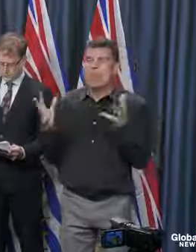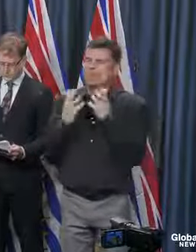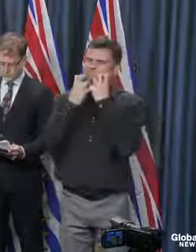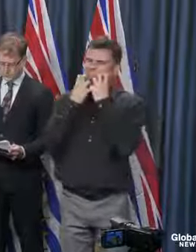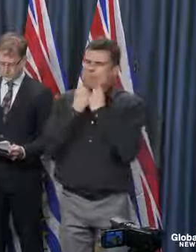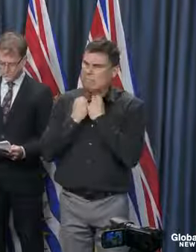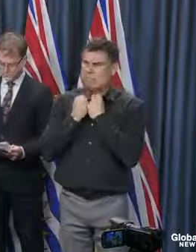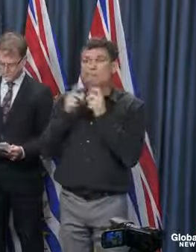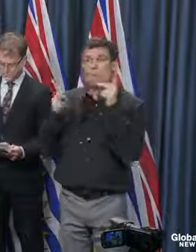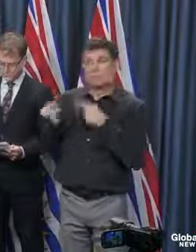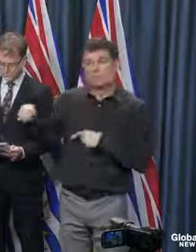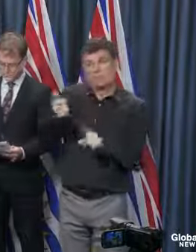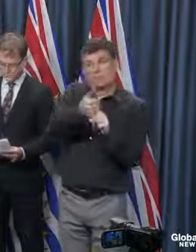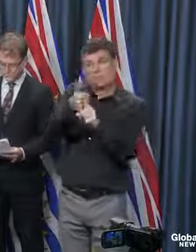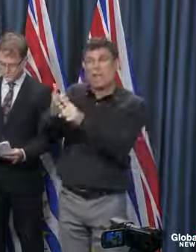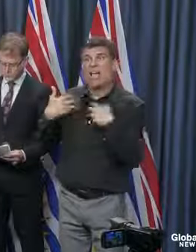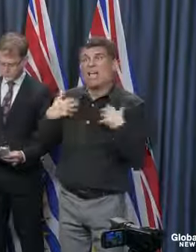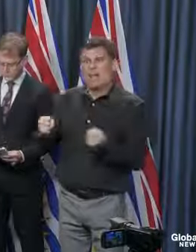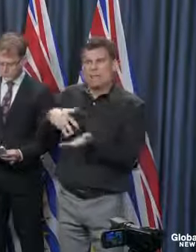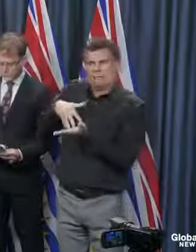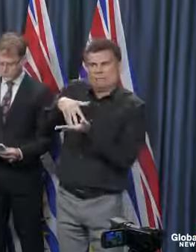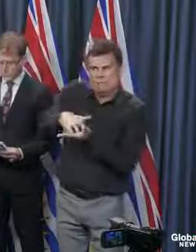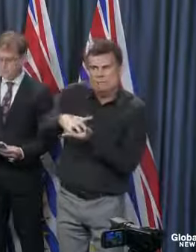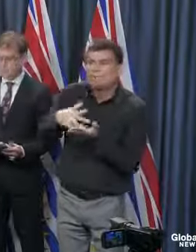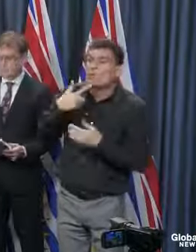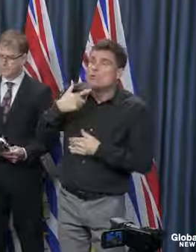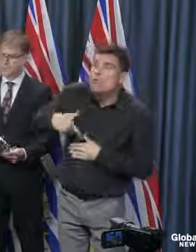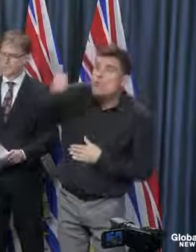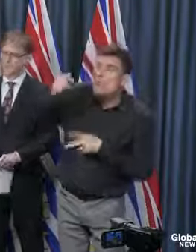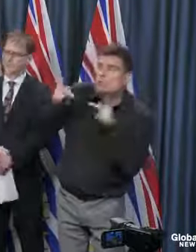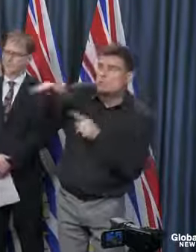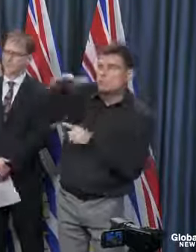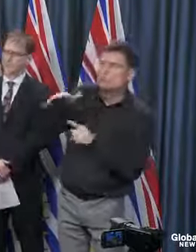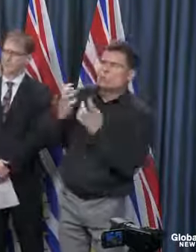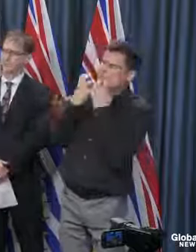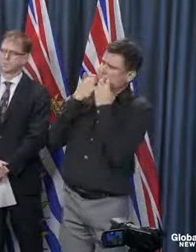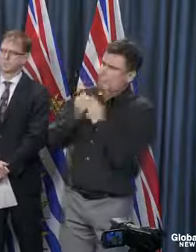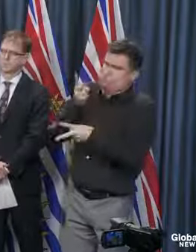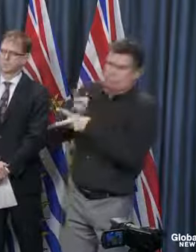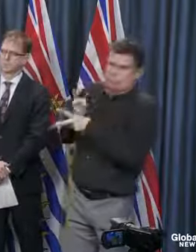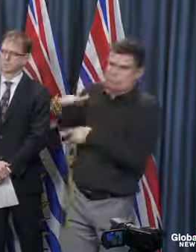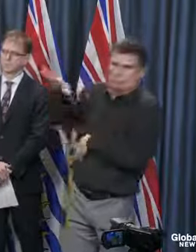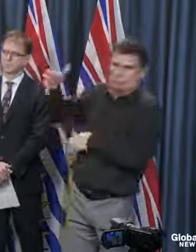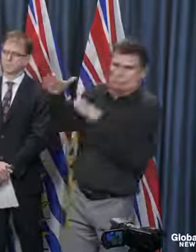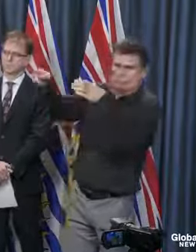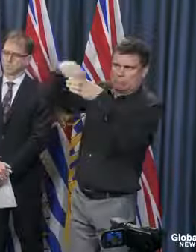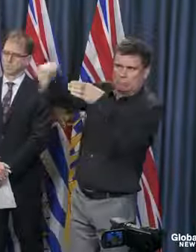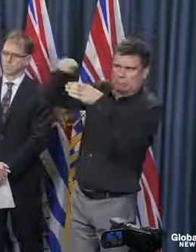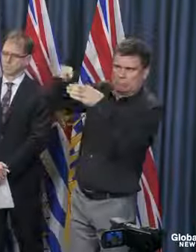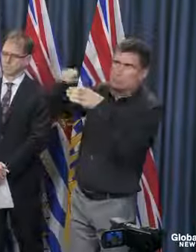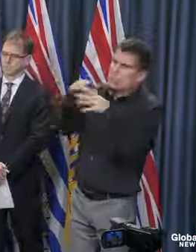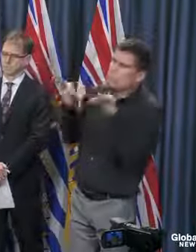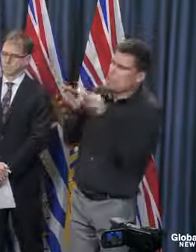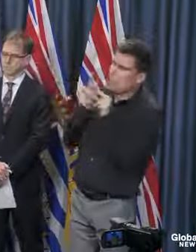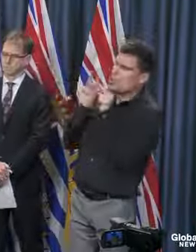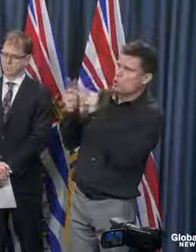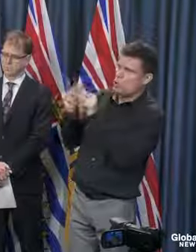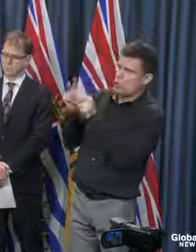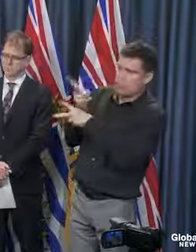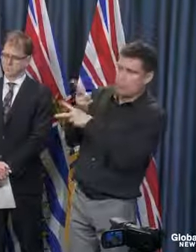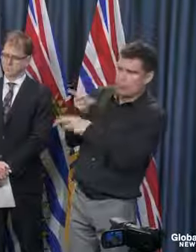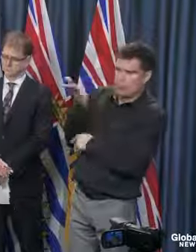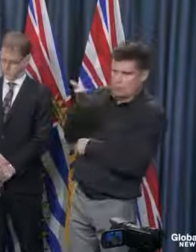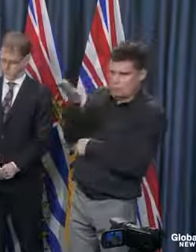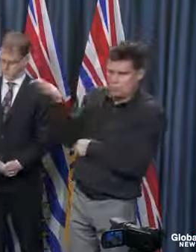and protecting our seniors as best we can. So that will mean that we have to run the risk that seniors will become